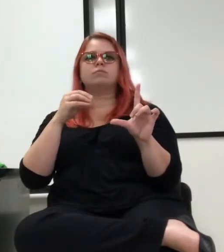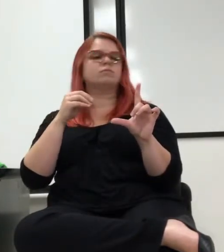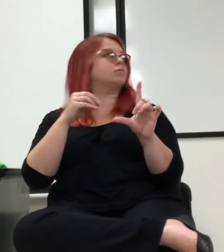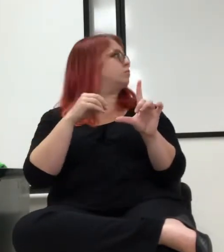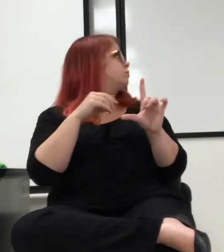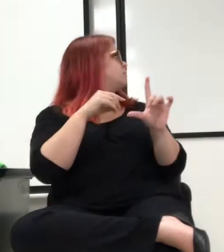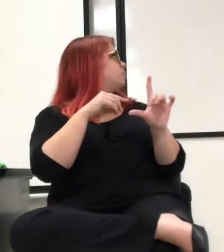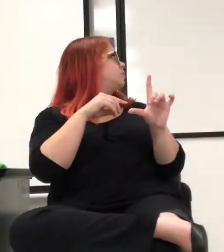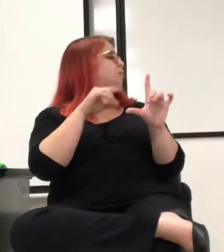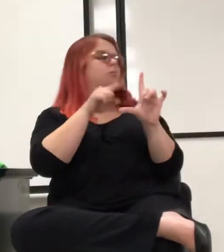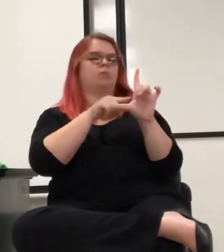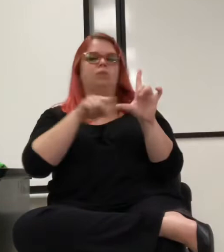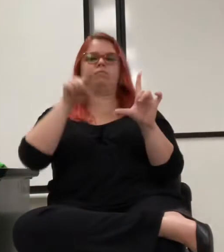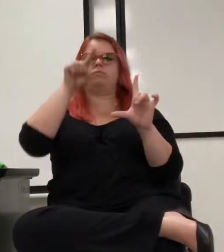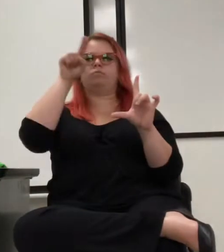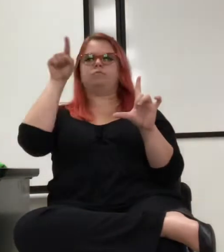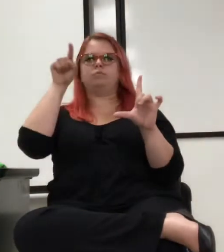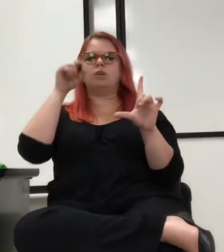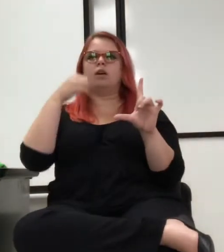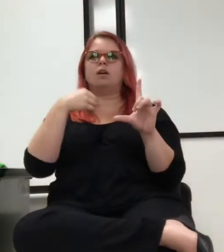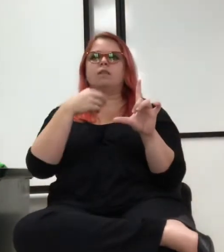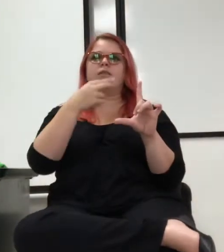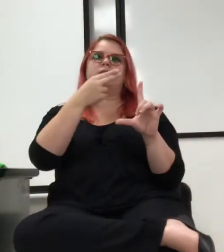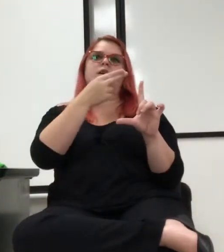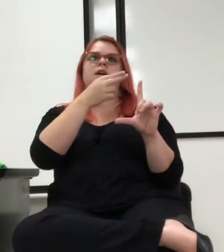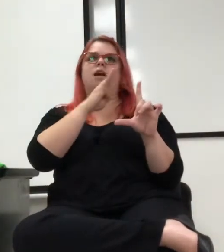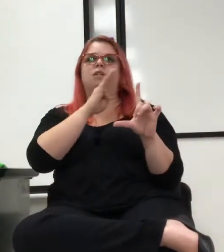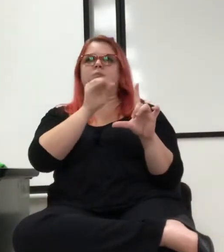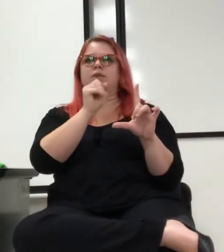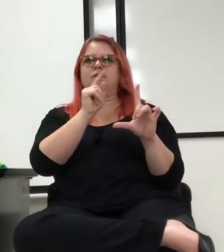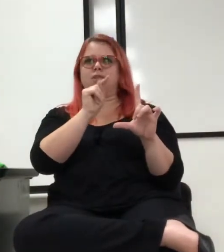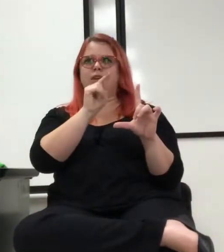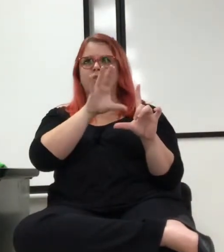HB sat at 50%. And